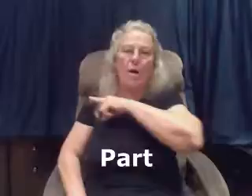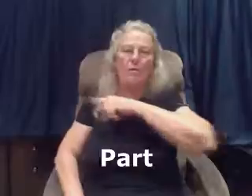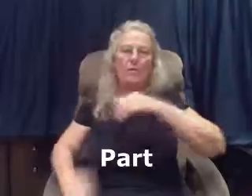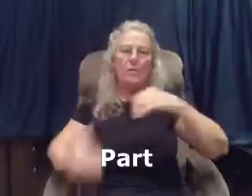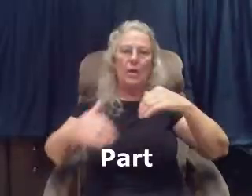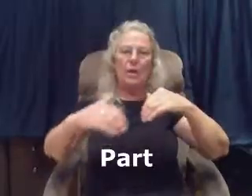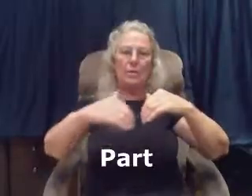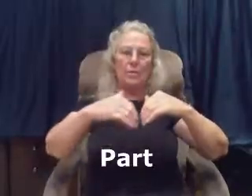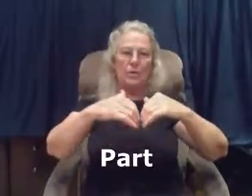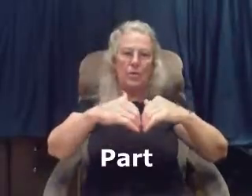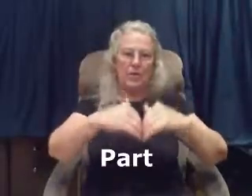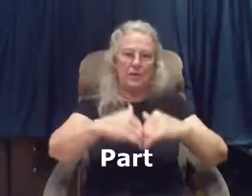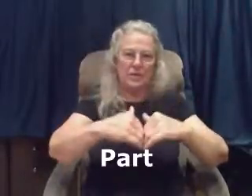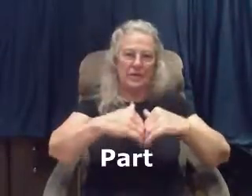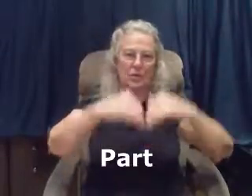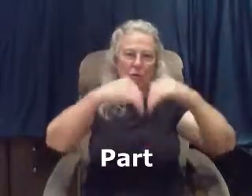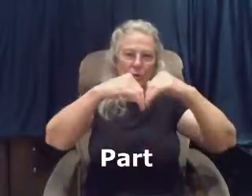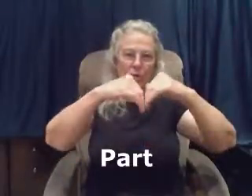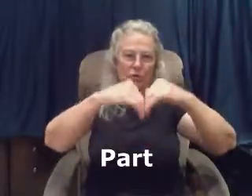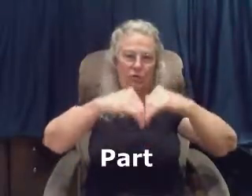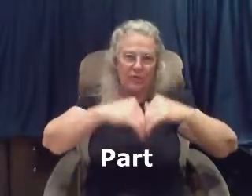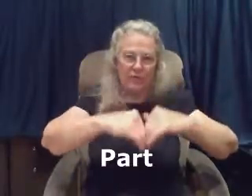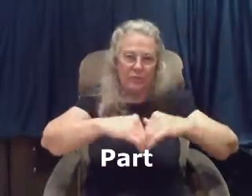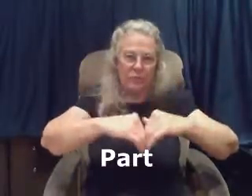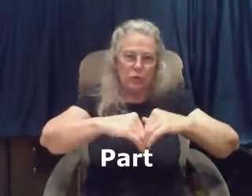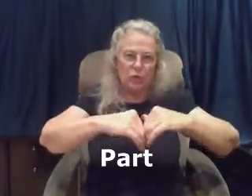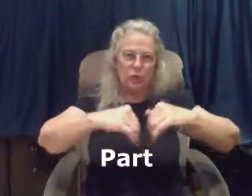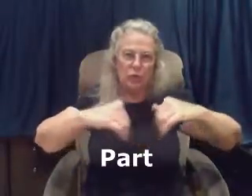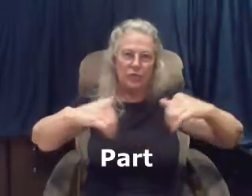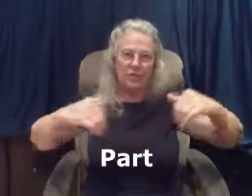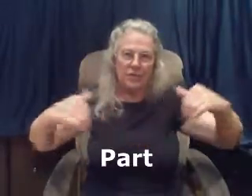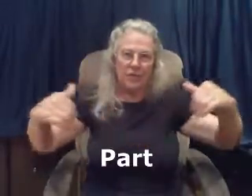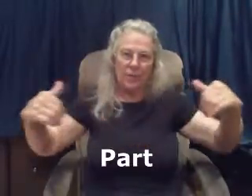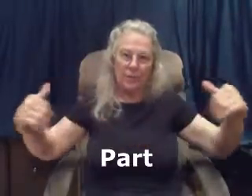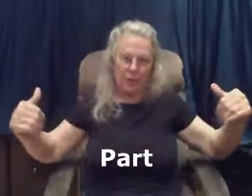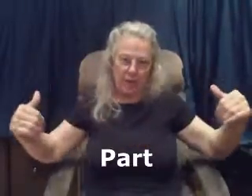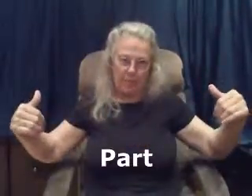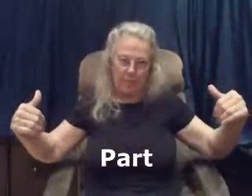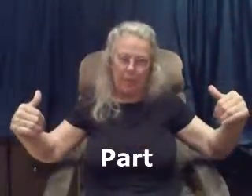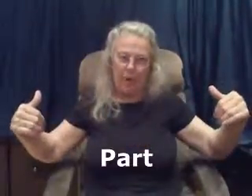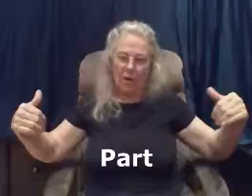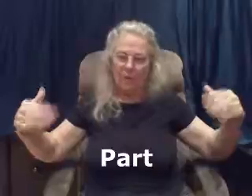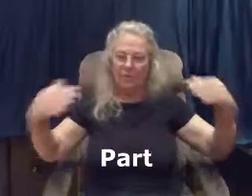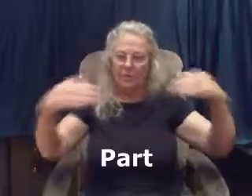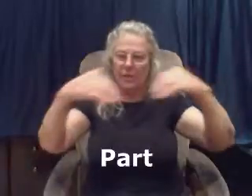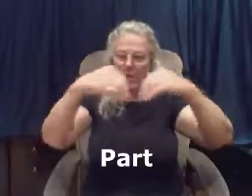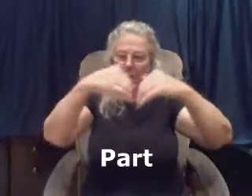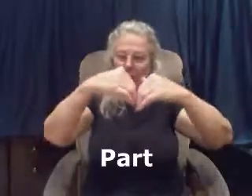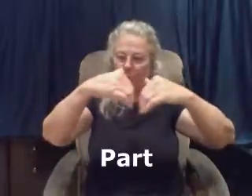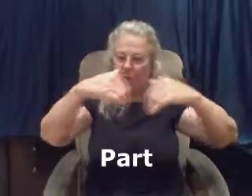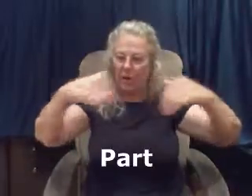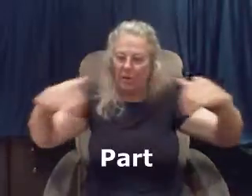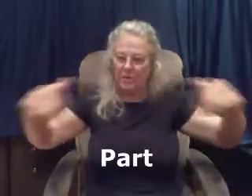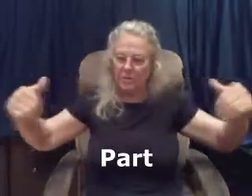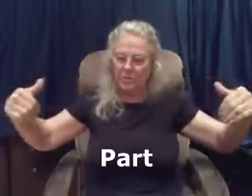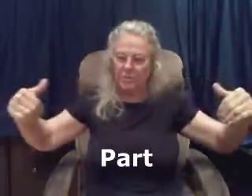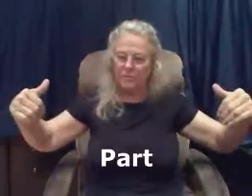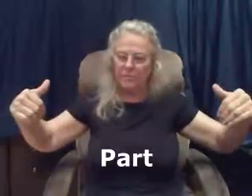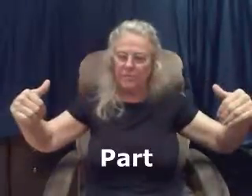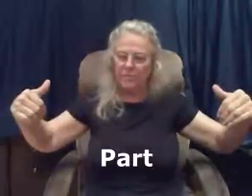Part, it's like you're going to put your fingers between two things and bring them apart. Part.